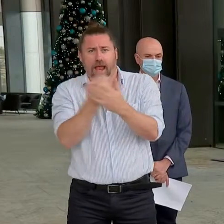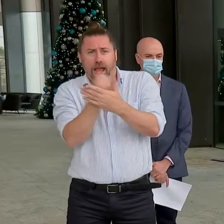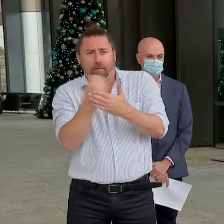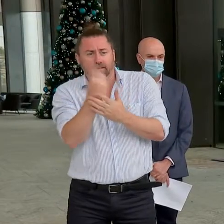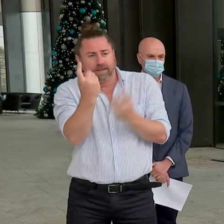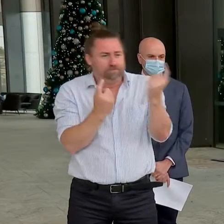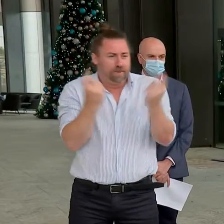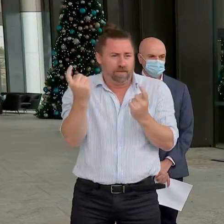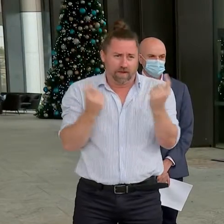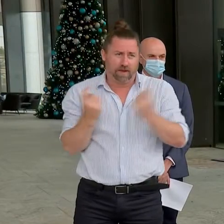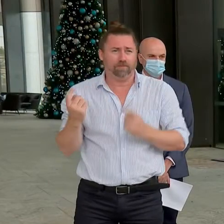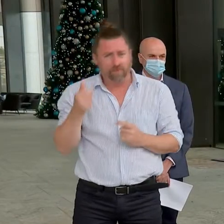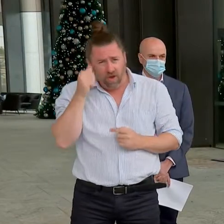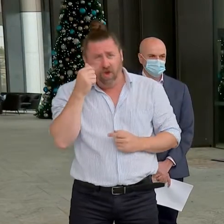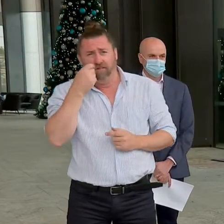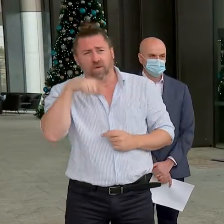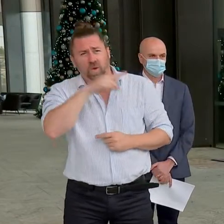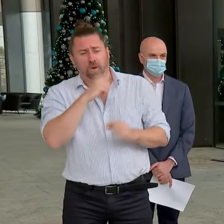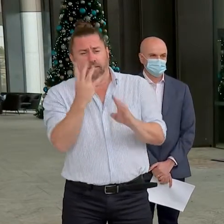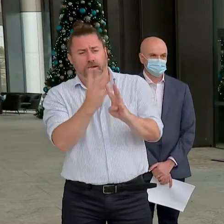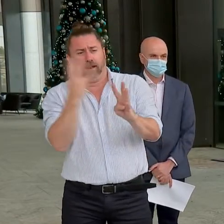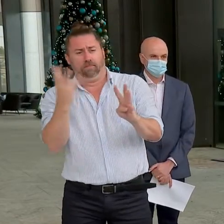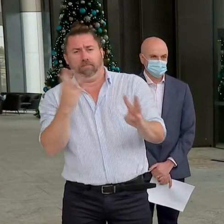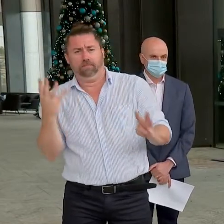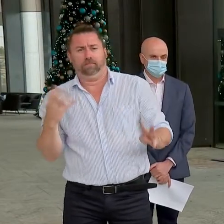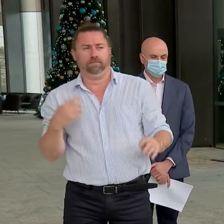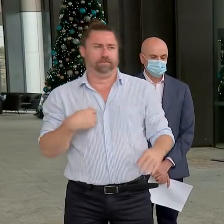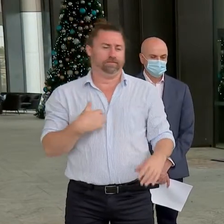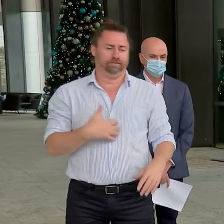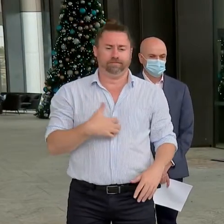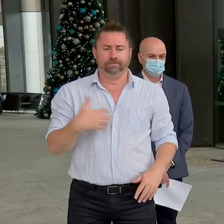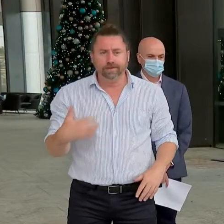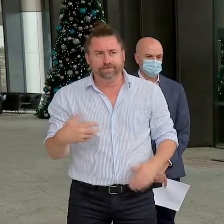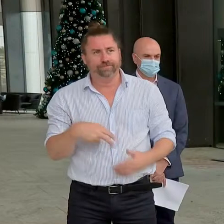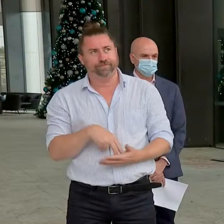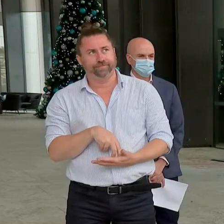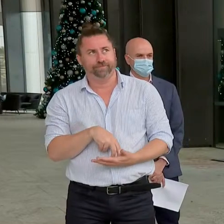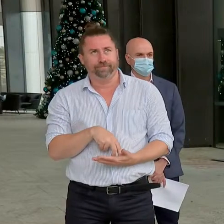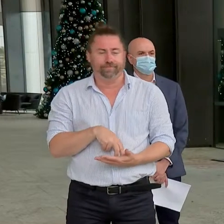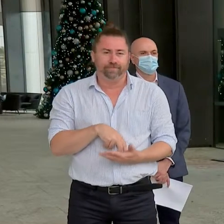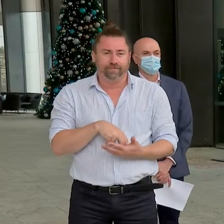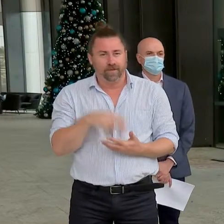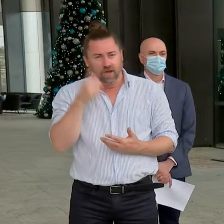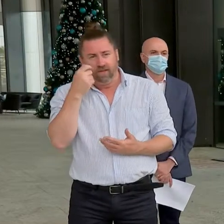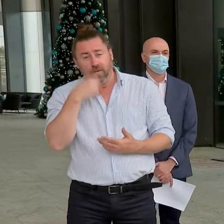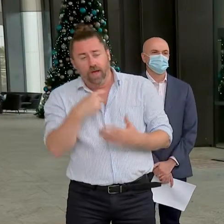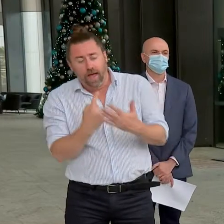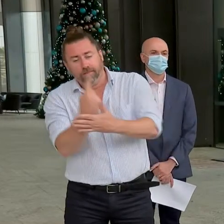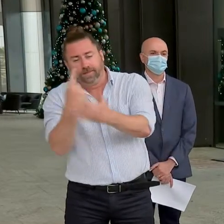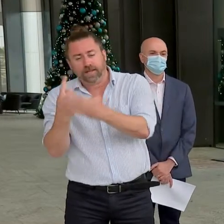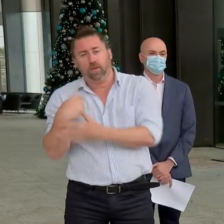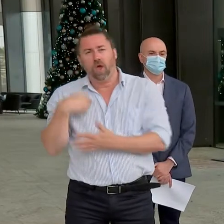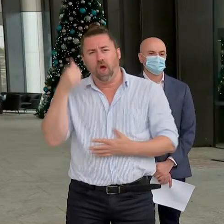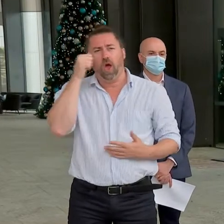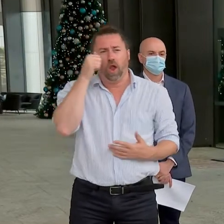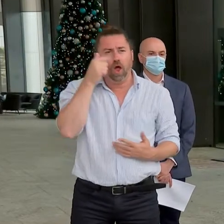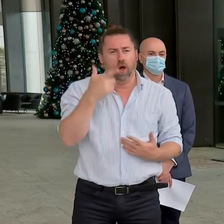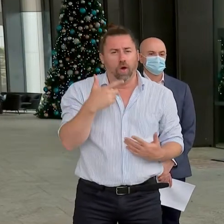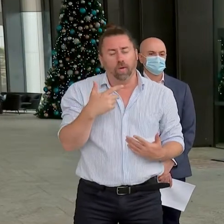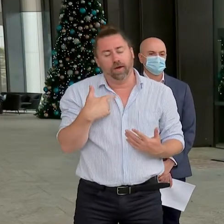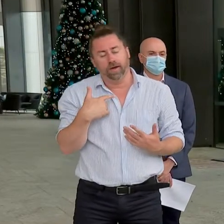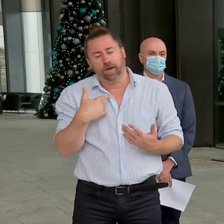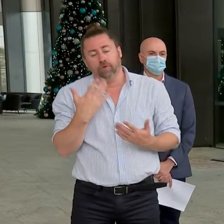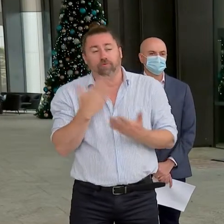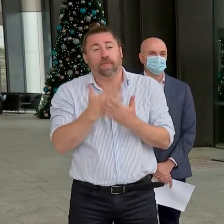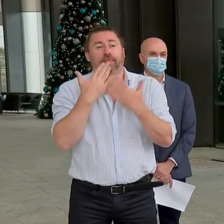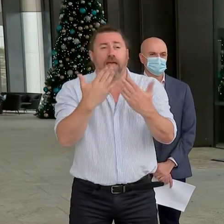some long lines around different sites across the state, and I just want to thank everyone for